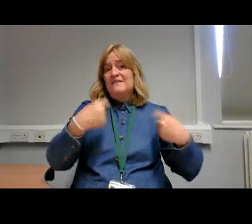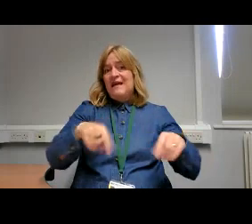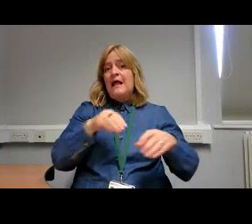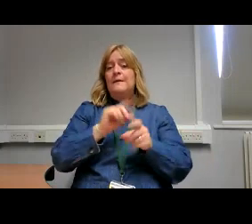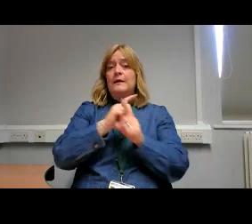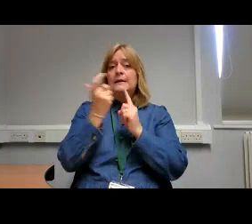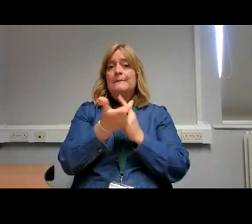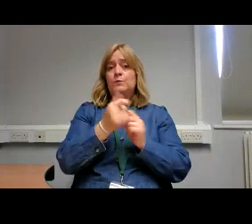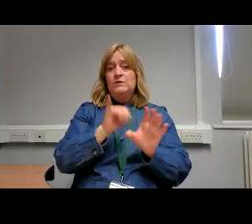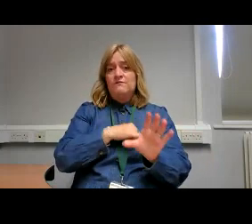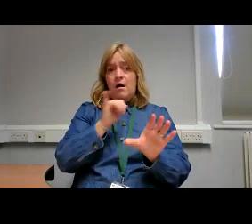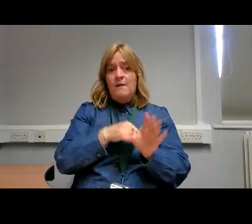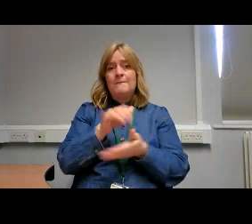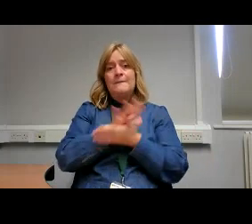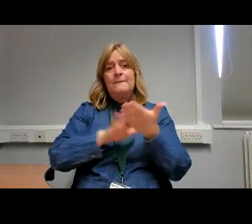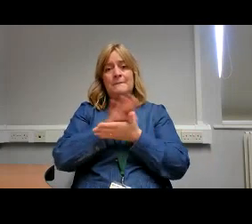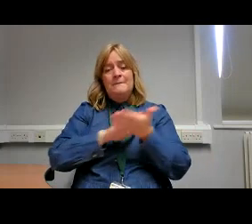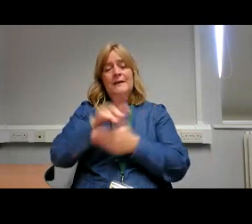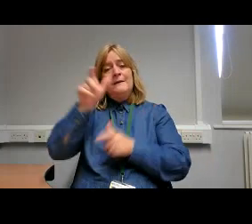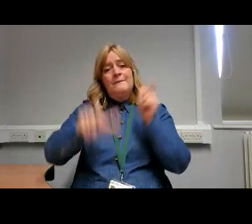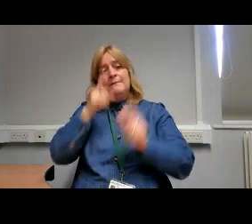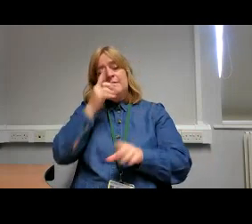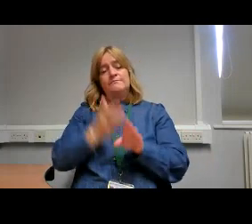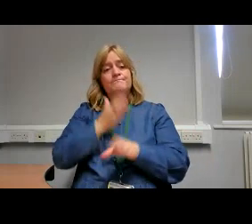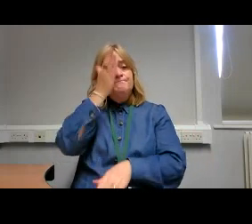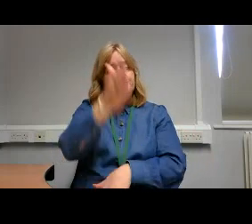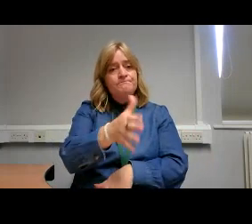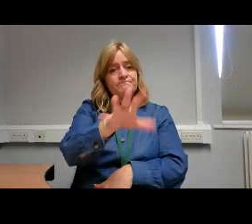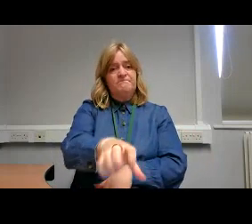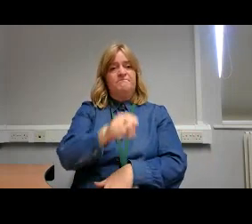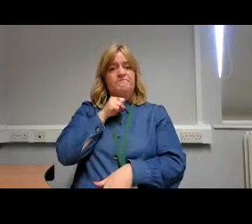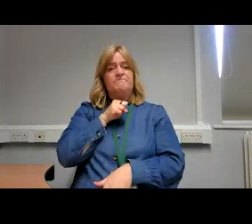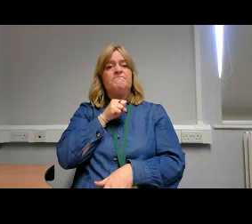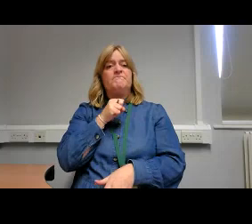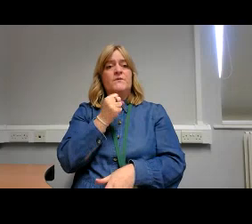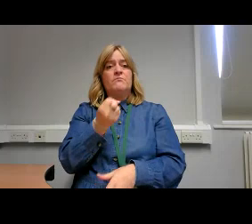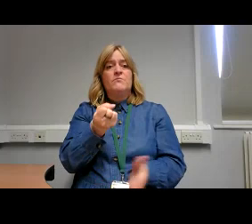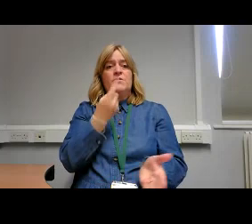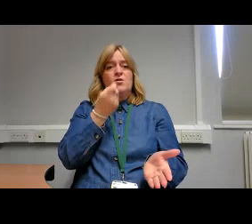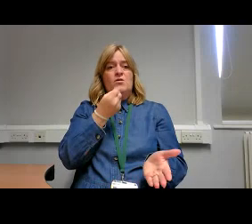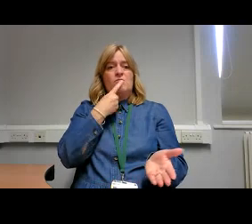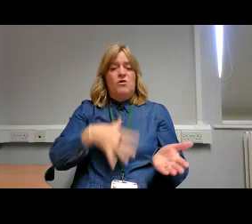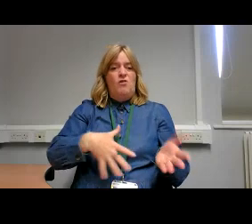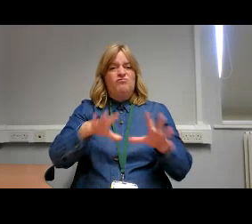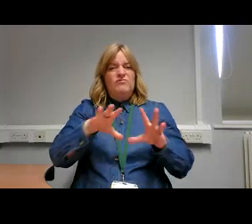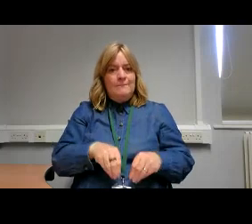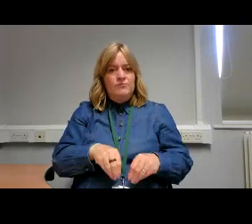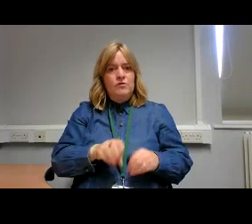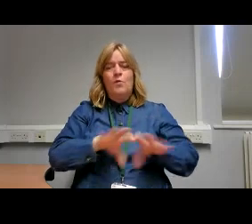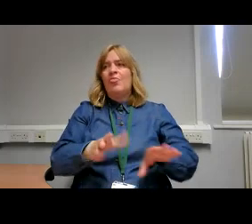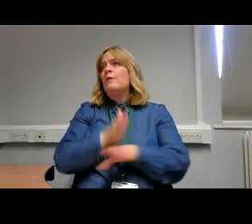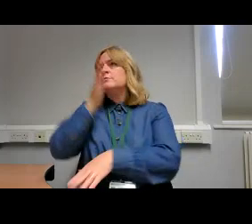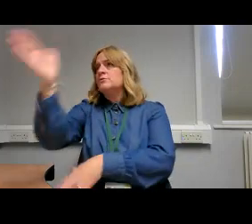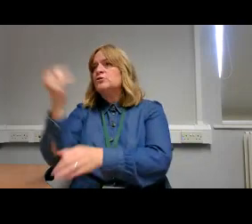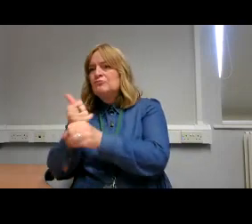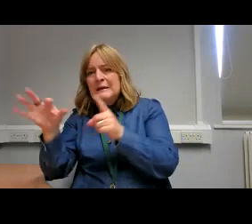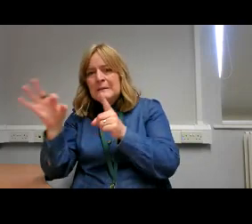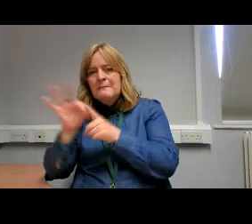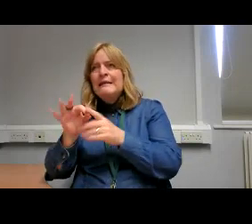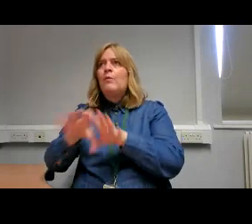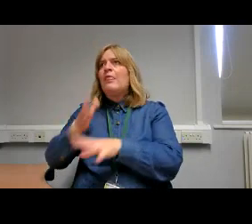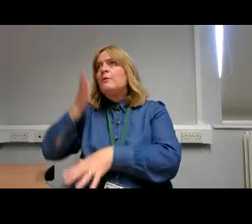can obtain supplies of oral contraception from a community pharmacist without having to visit their GP or sexual health